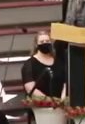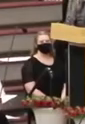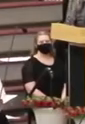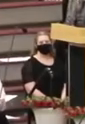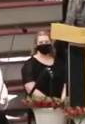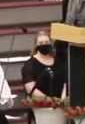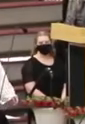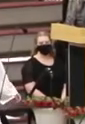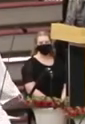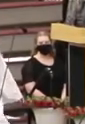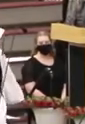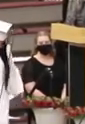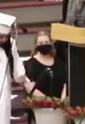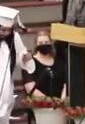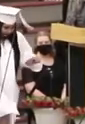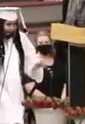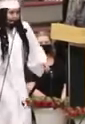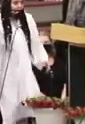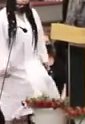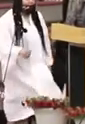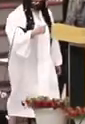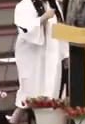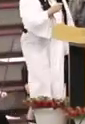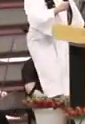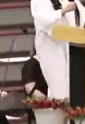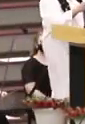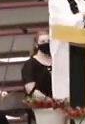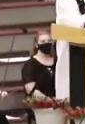Leah Delgado Reyes.